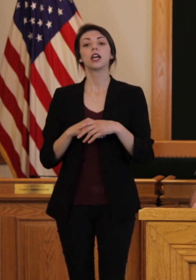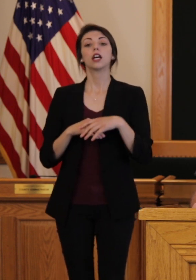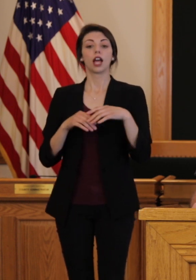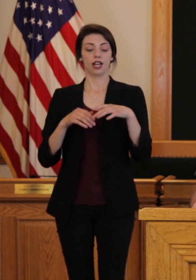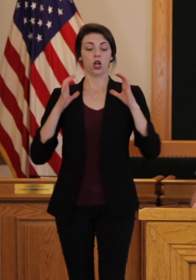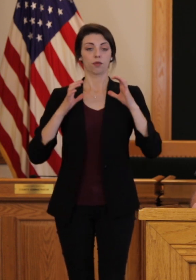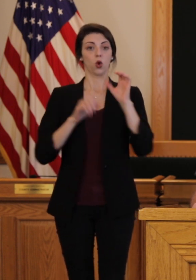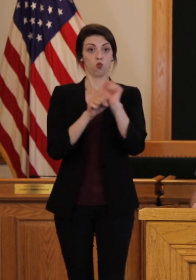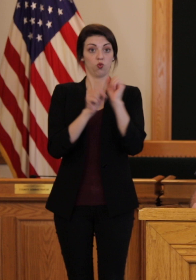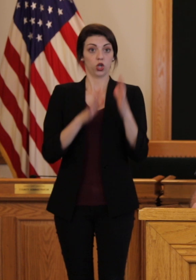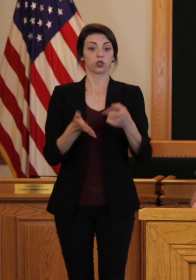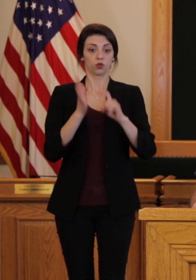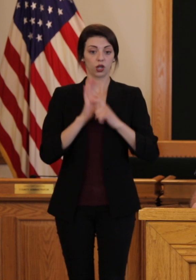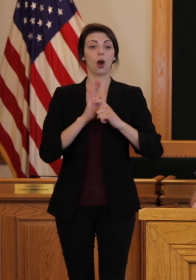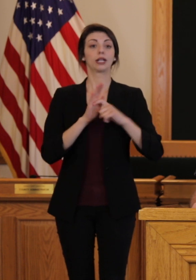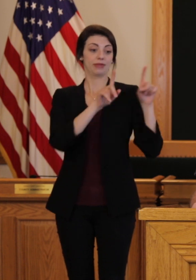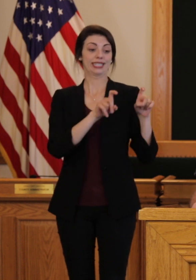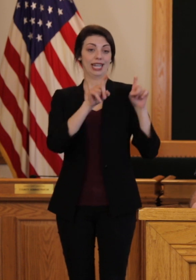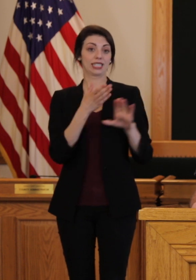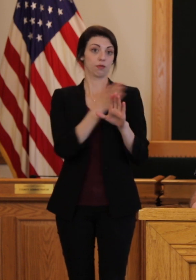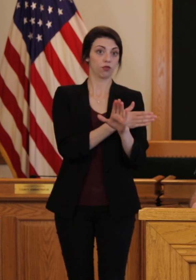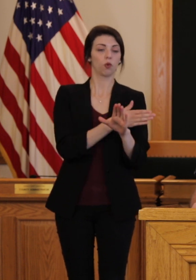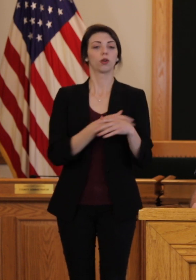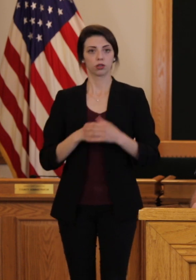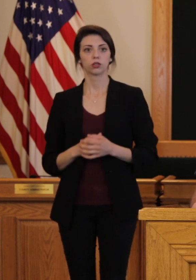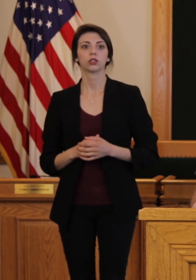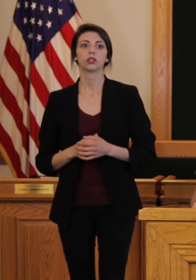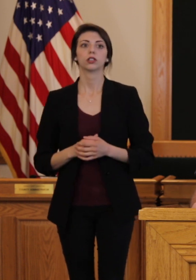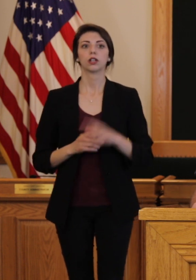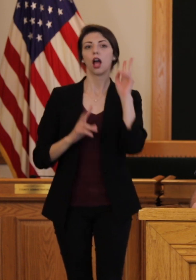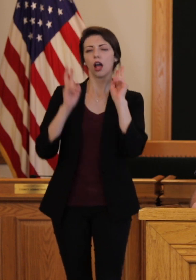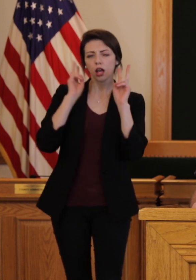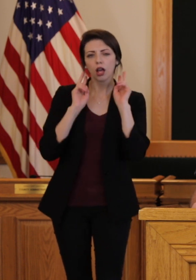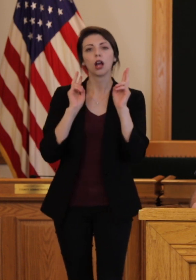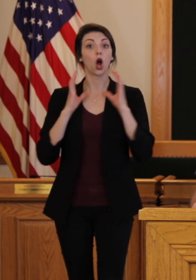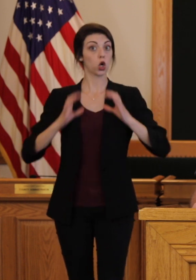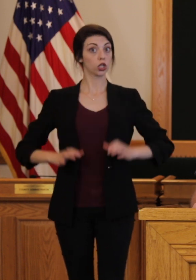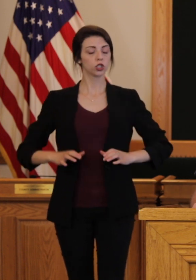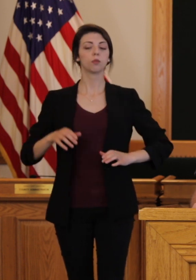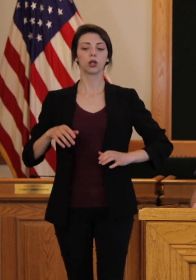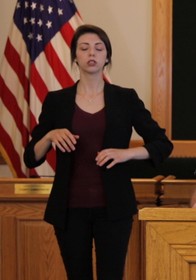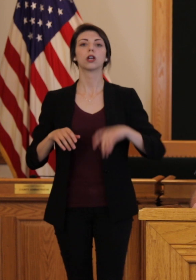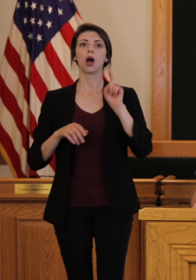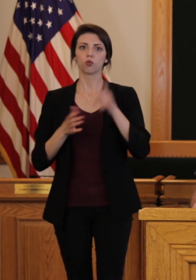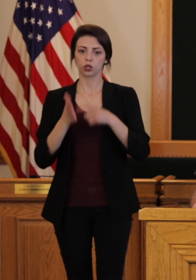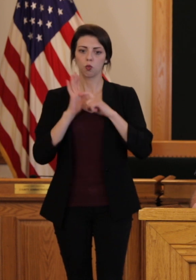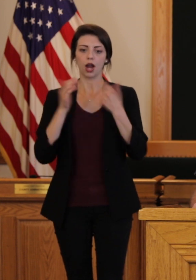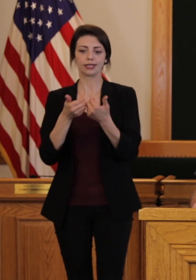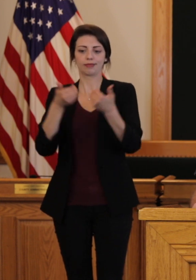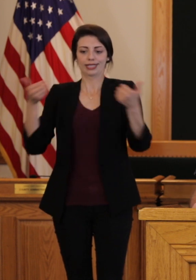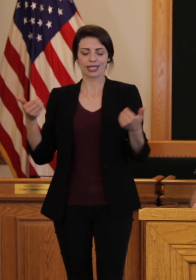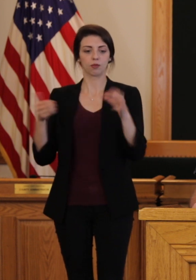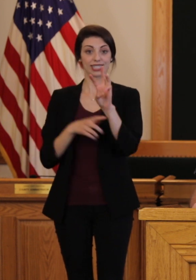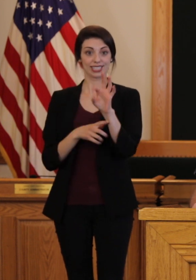and mandatory 14-day testing of employees. Hair salon and barbershop customers must be seated at least 6 feet apart from